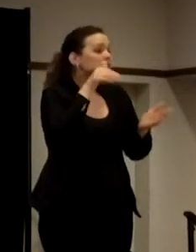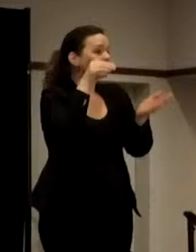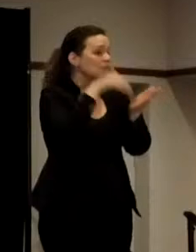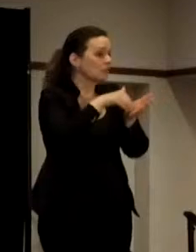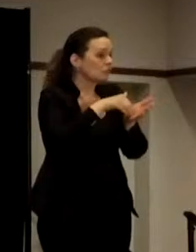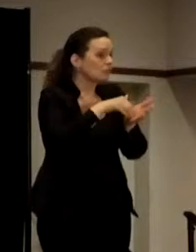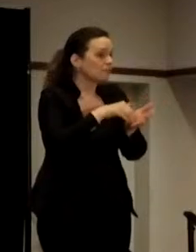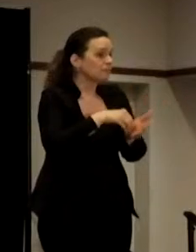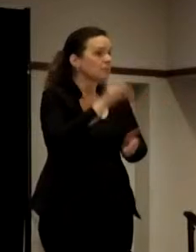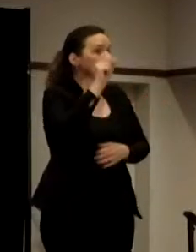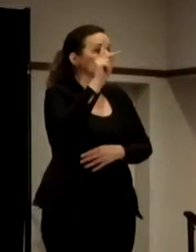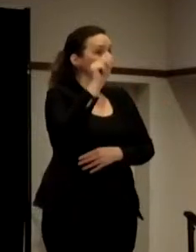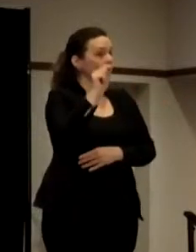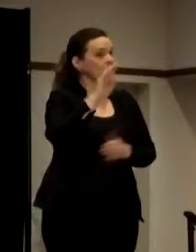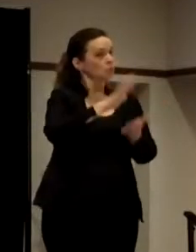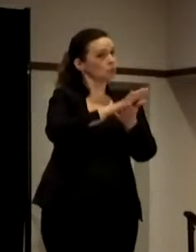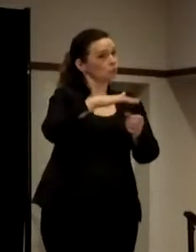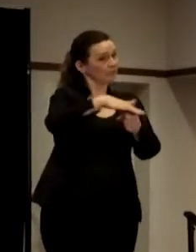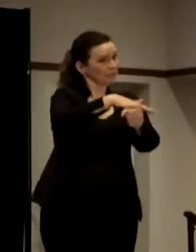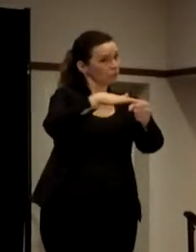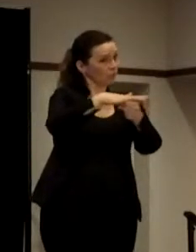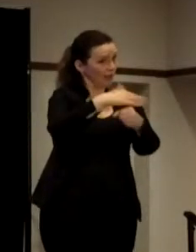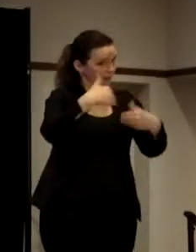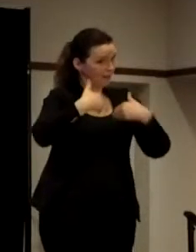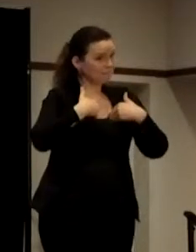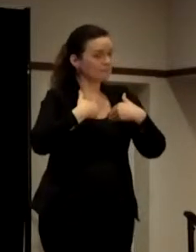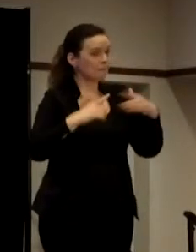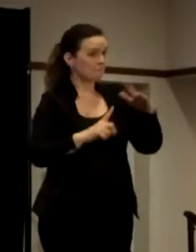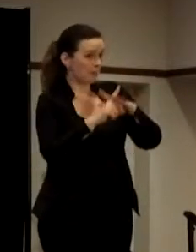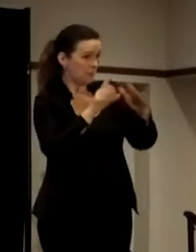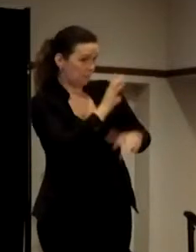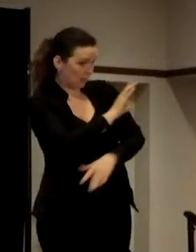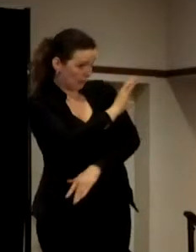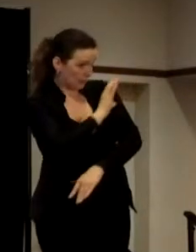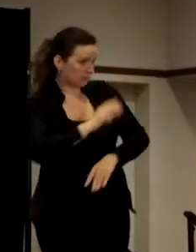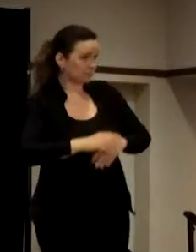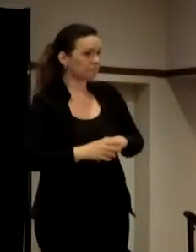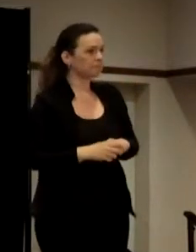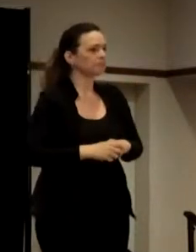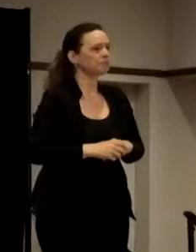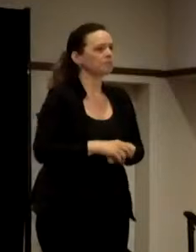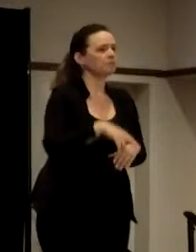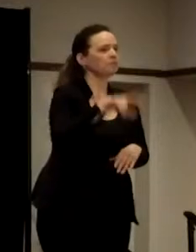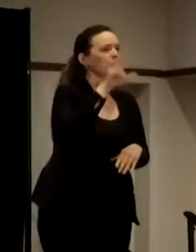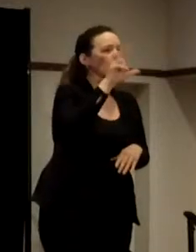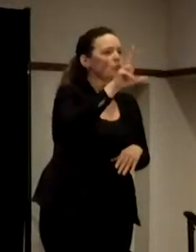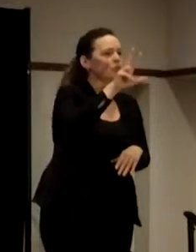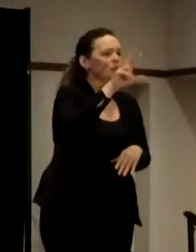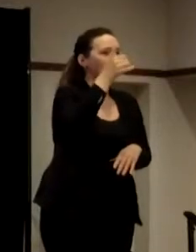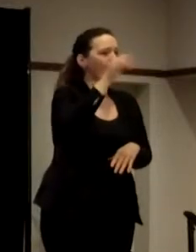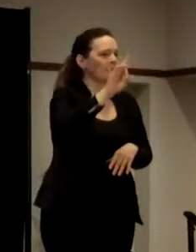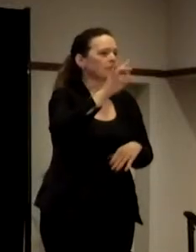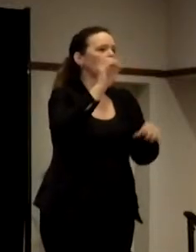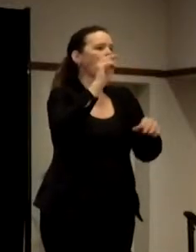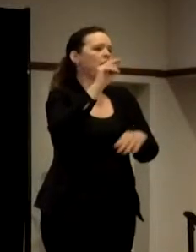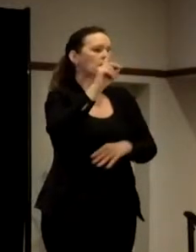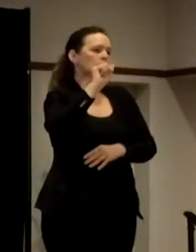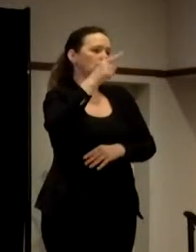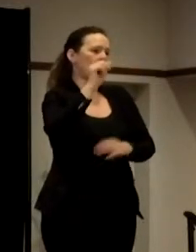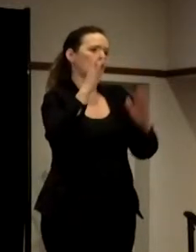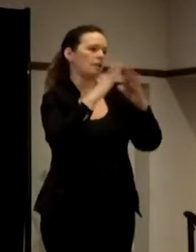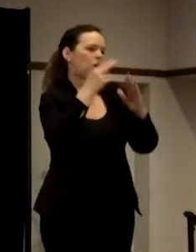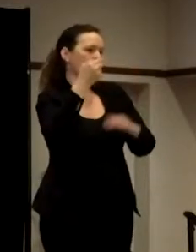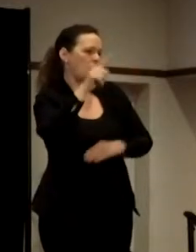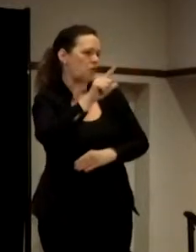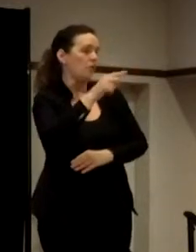any trends or any shifts with transmission in schools. But again,